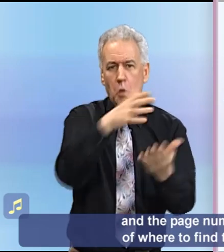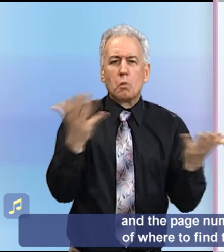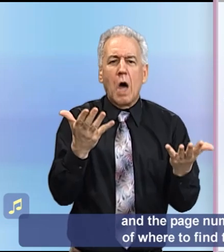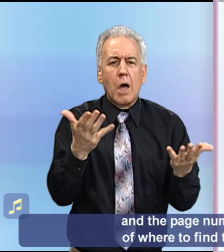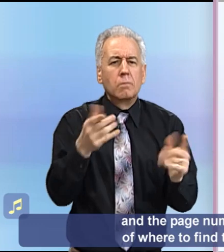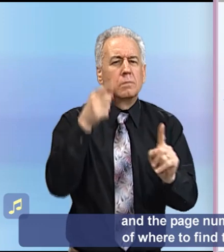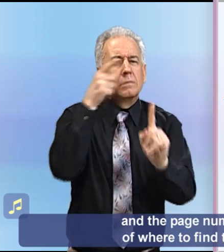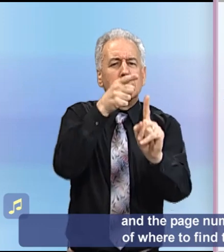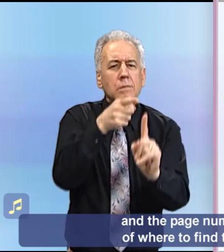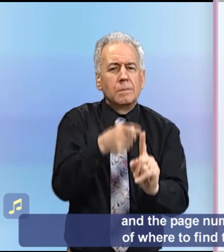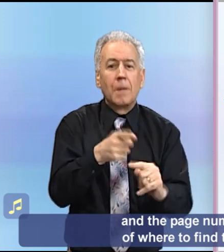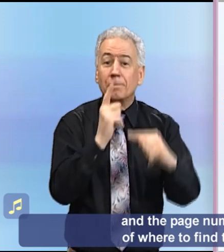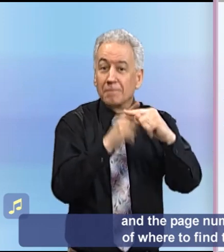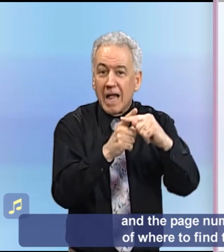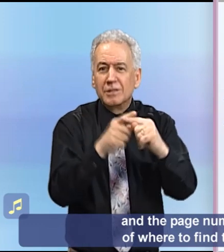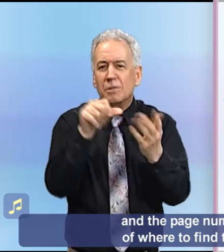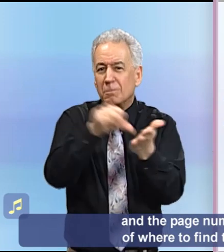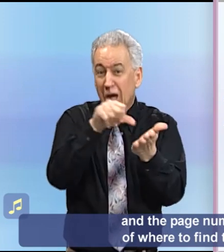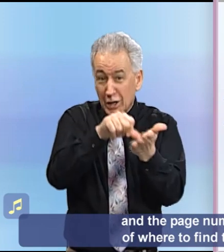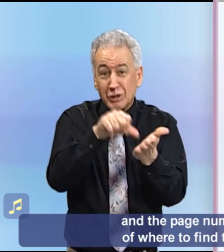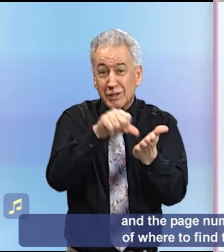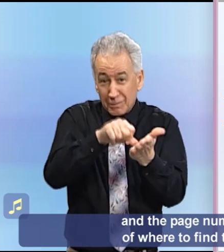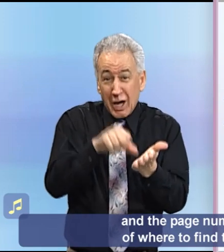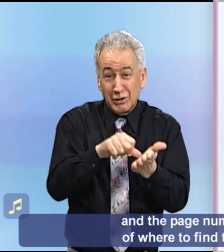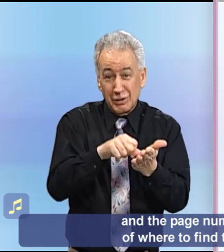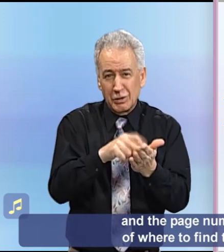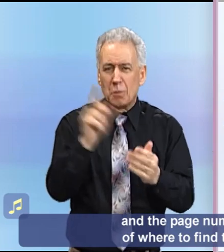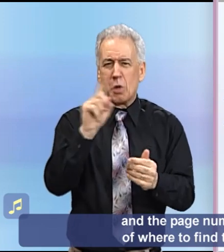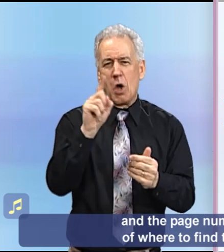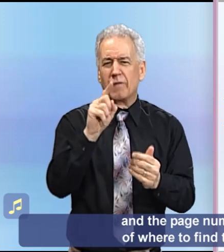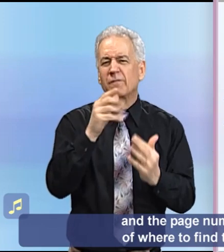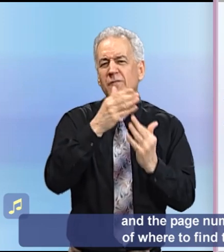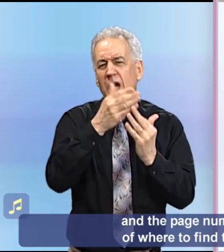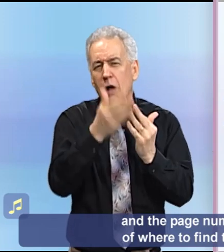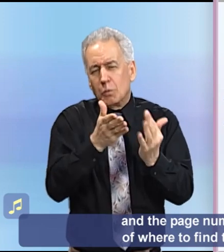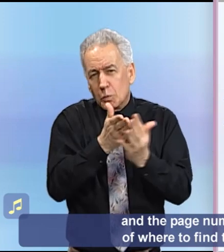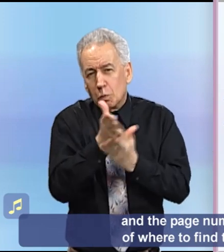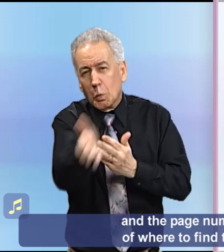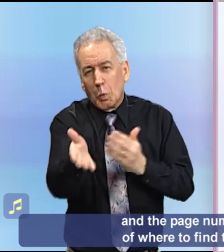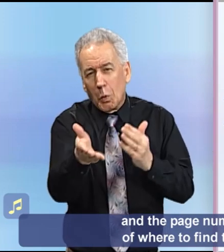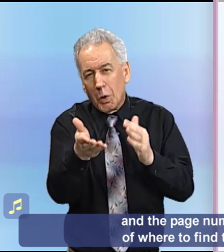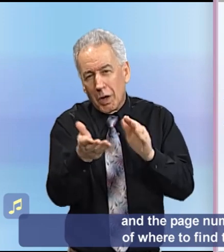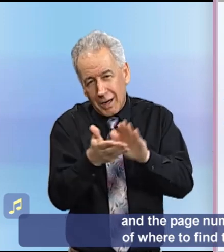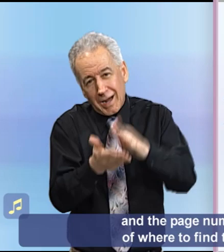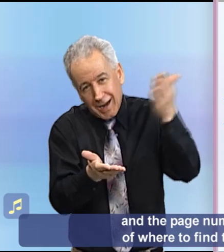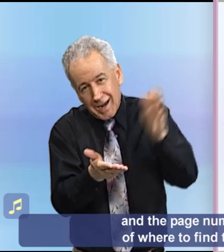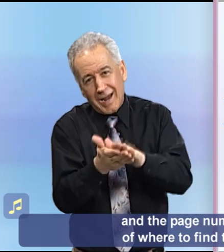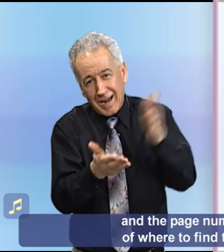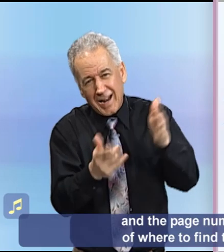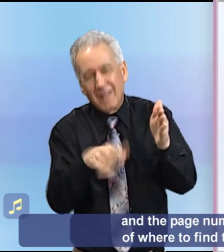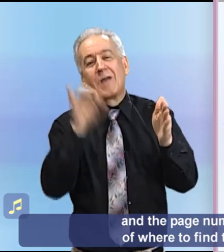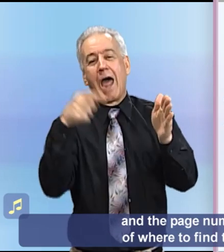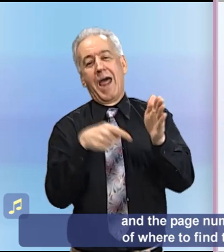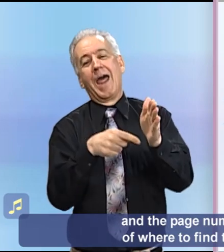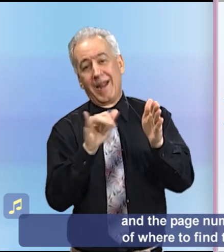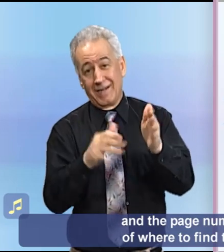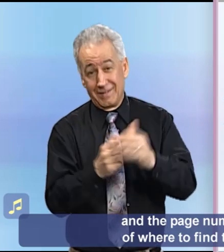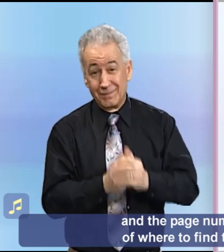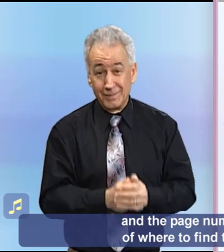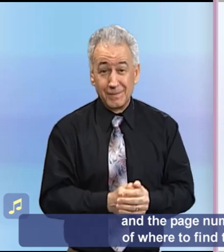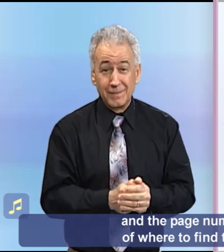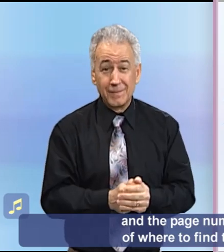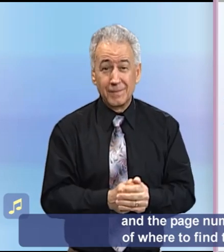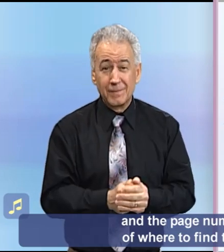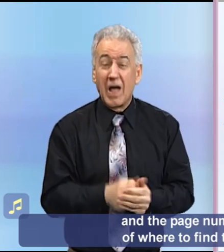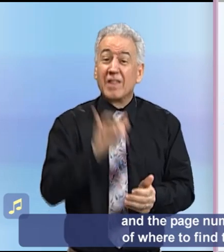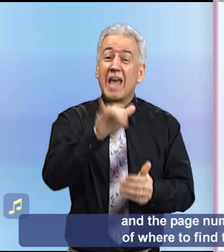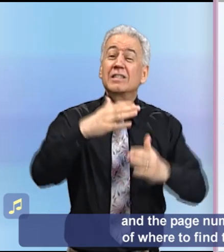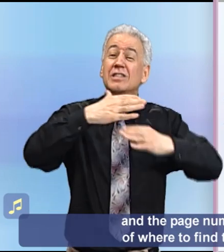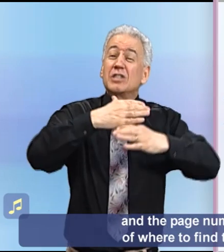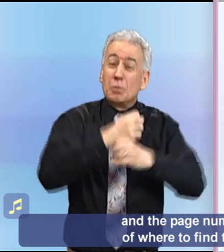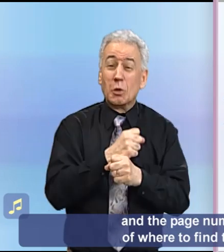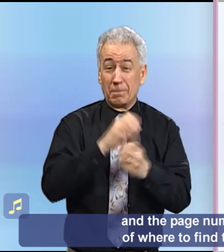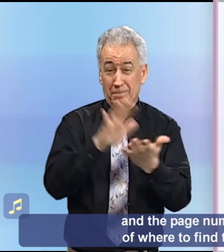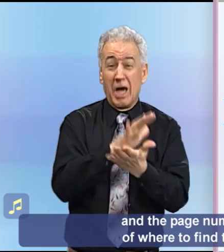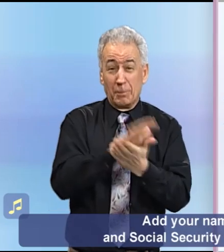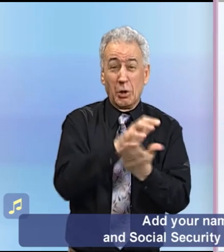add